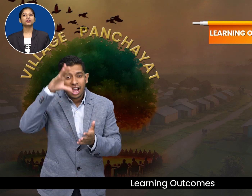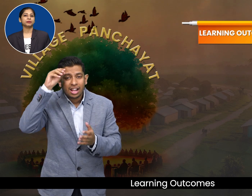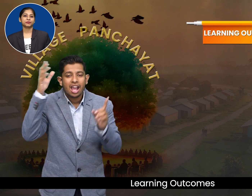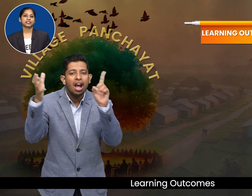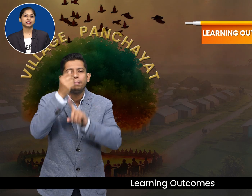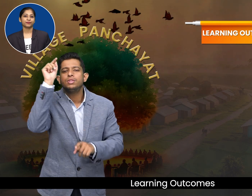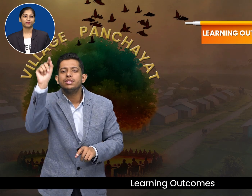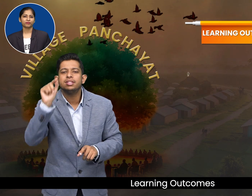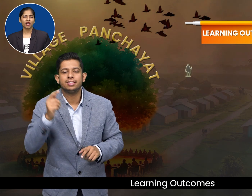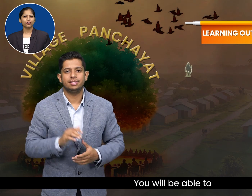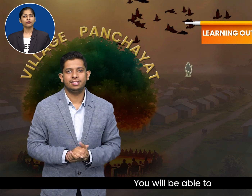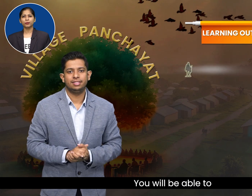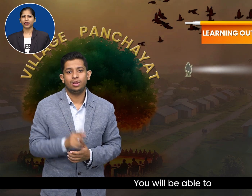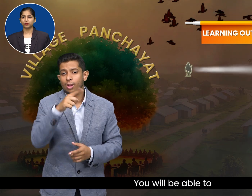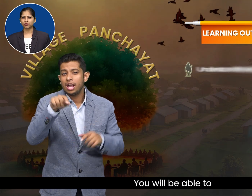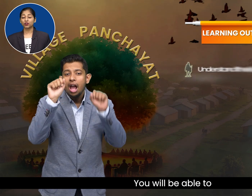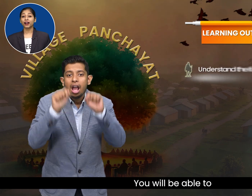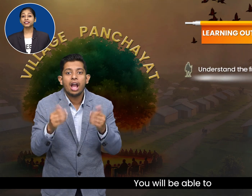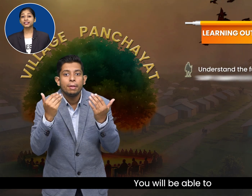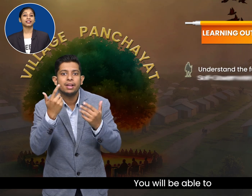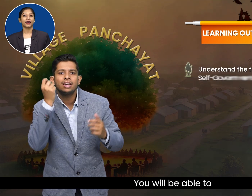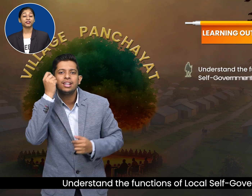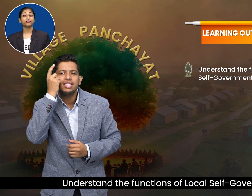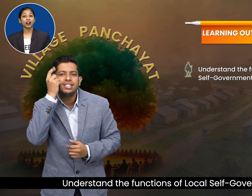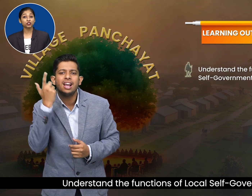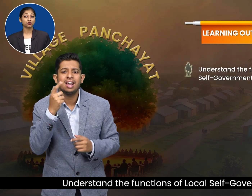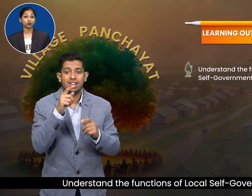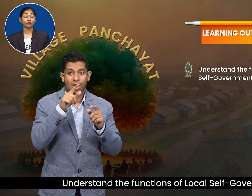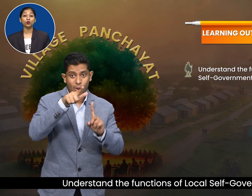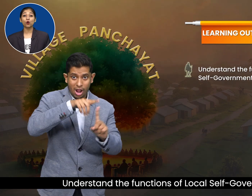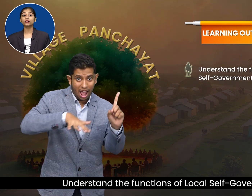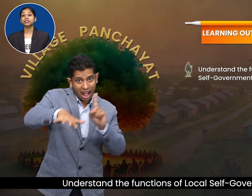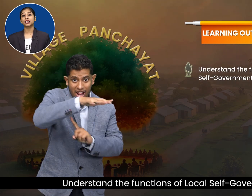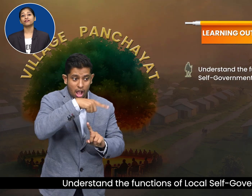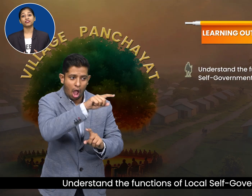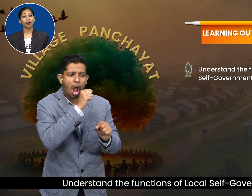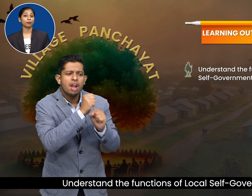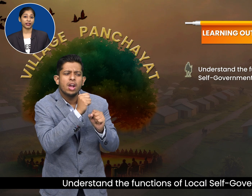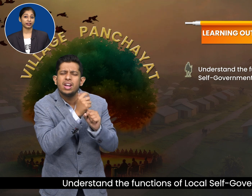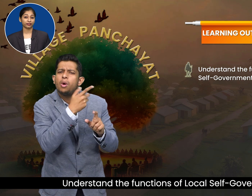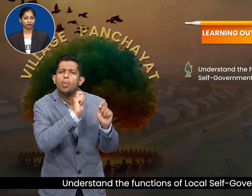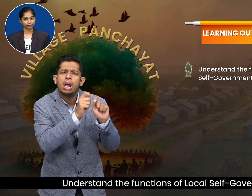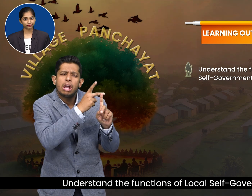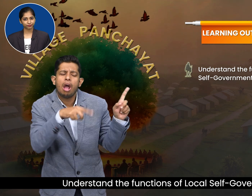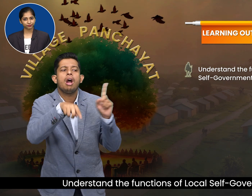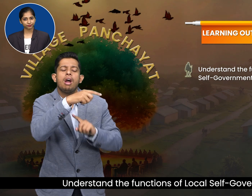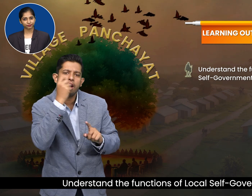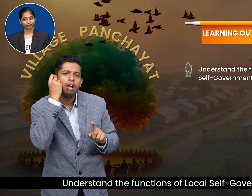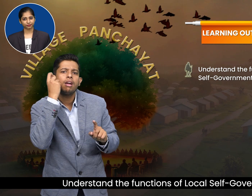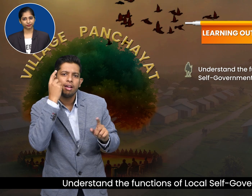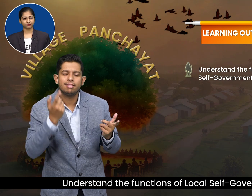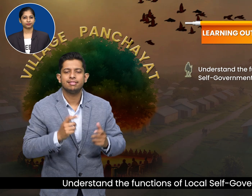Learning outcomes. You will be able to understand the functions of local self-government.